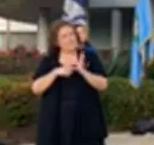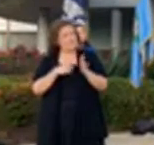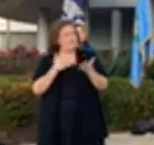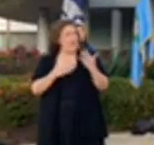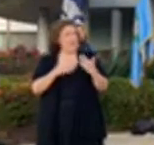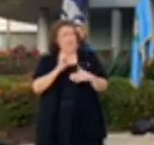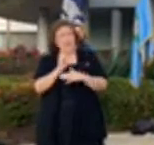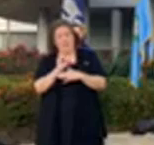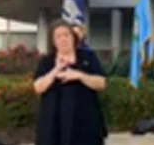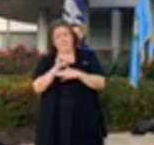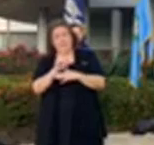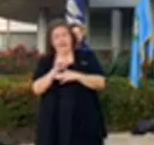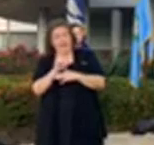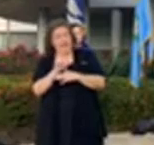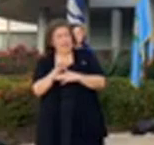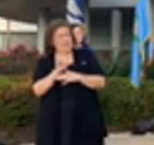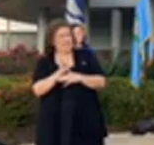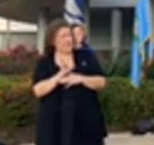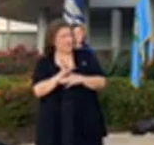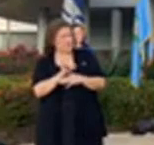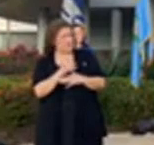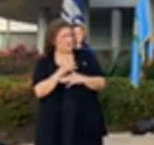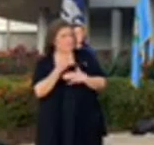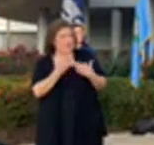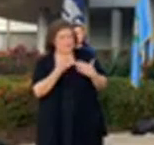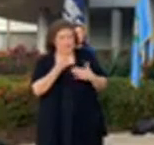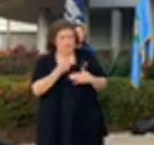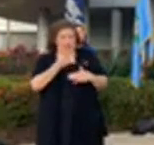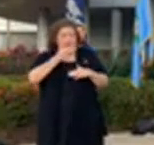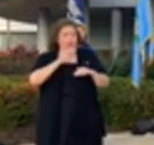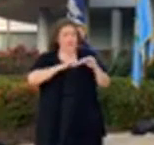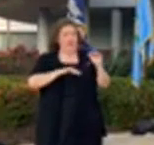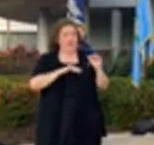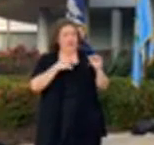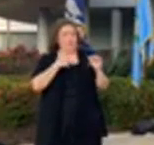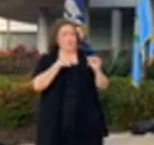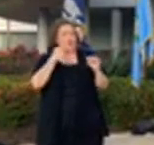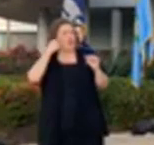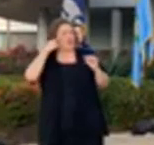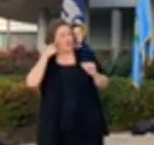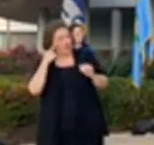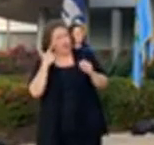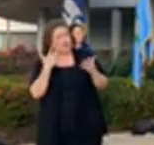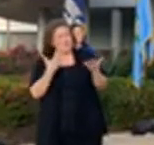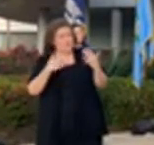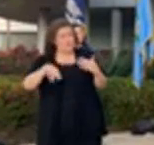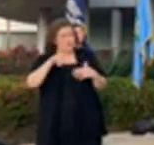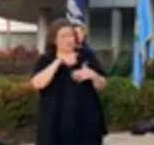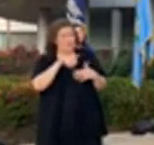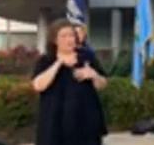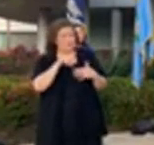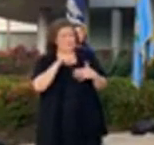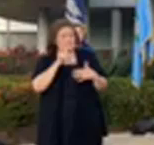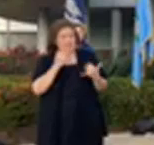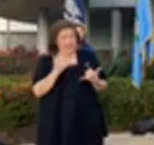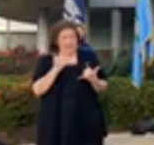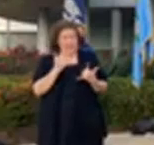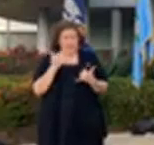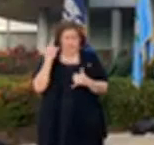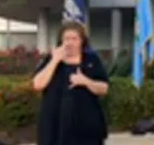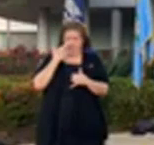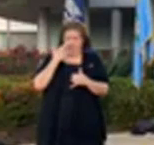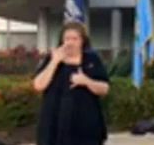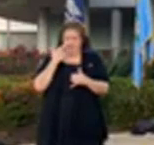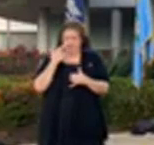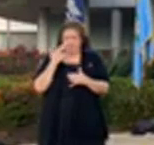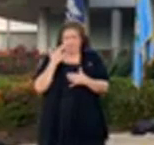mild symptomatic infections is probably a lot higher than we thought before. And so folks might not realize that they're getting sick, go